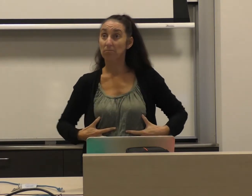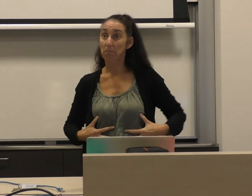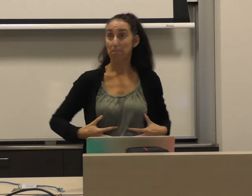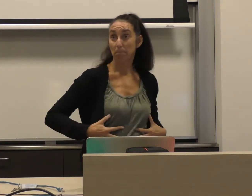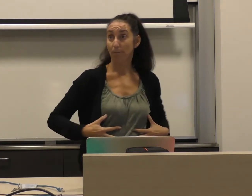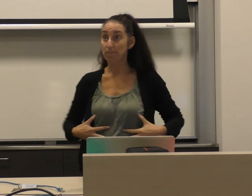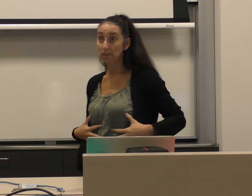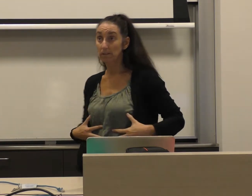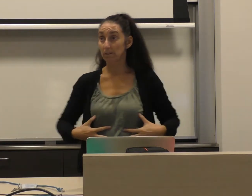body movements,